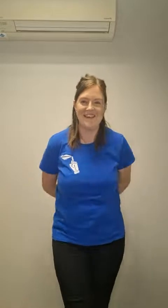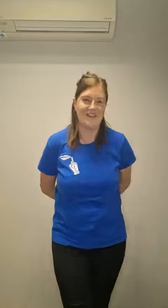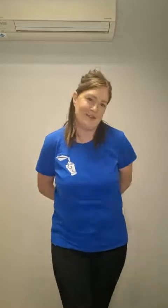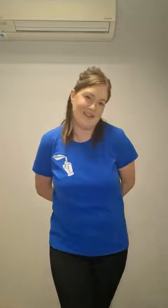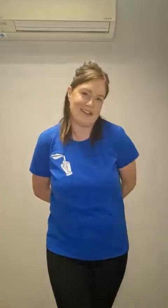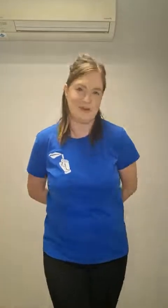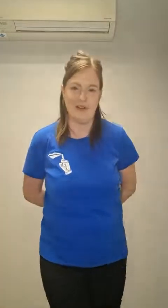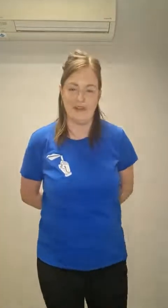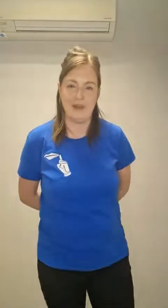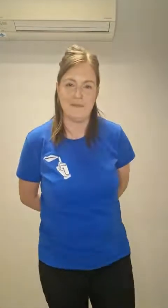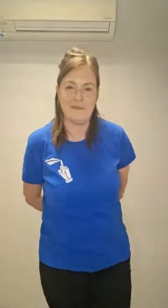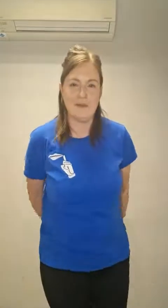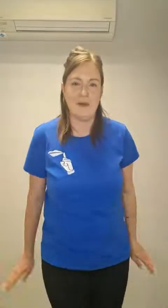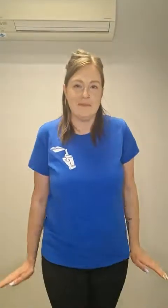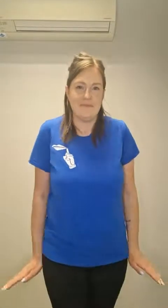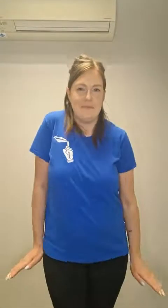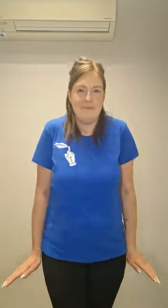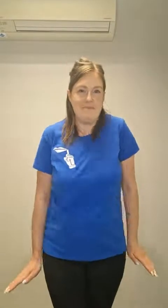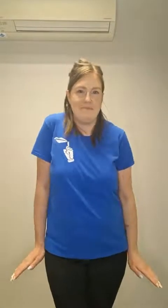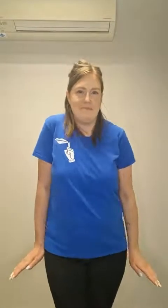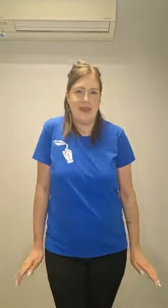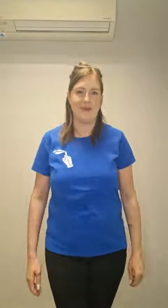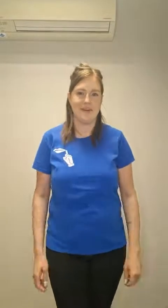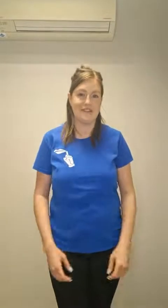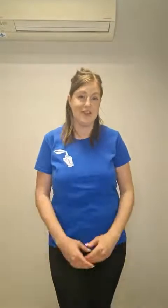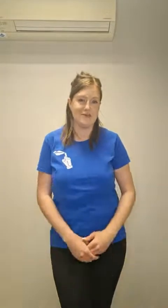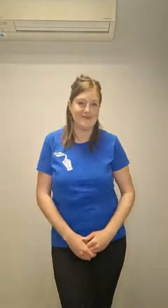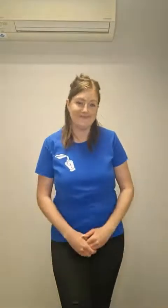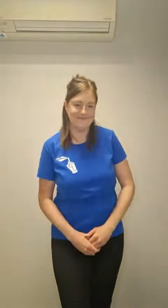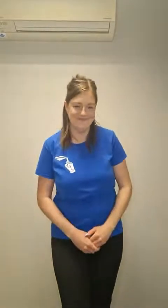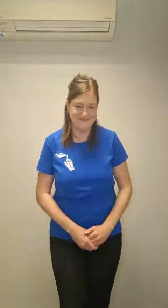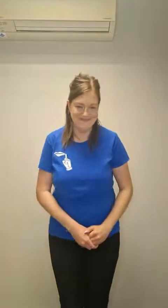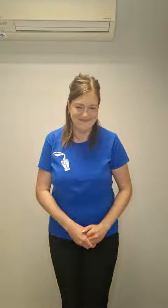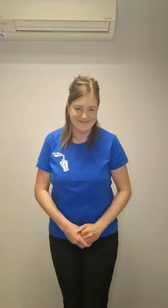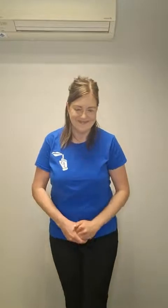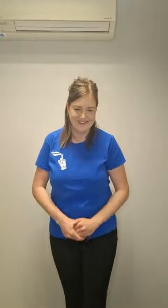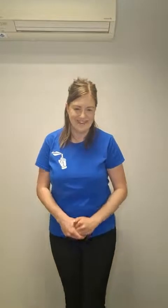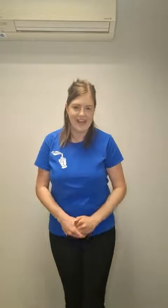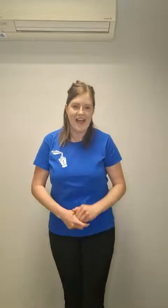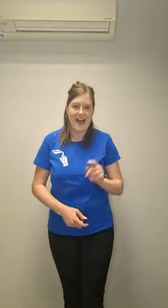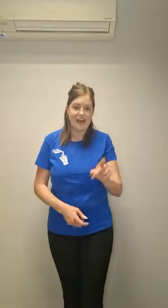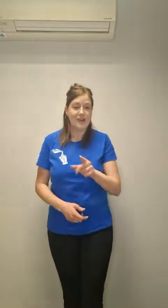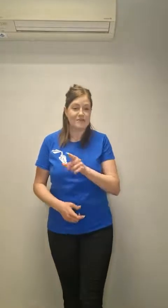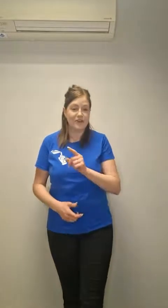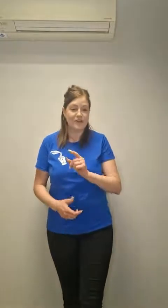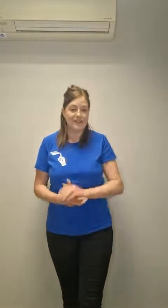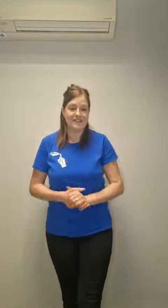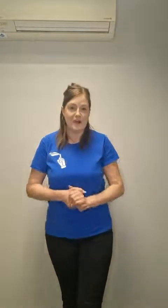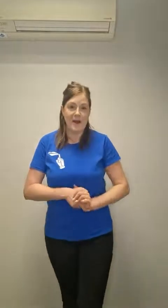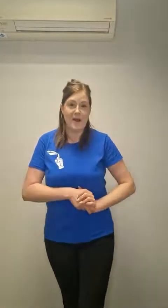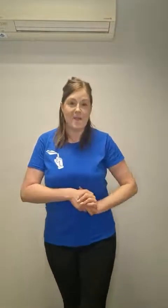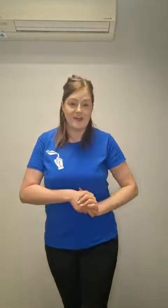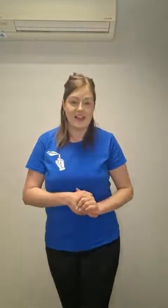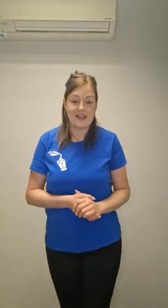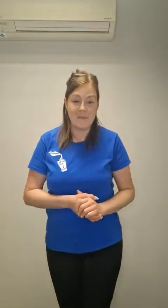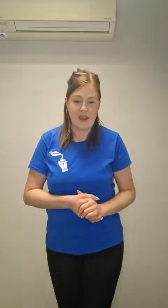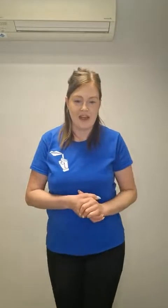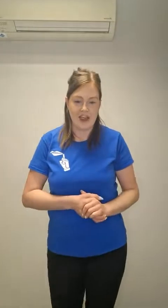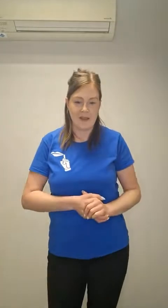we think is quite funny, but penguin is cute. Our last one on this poster is picnic.